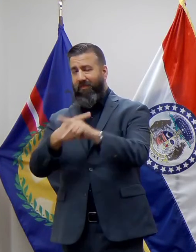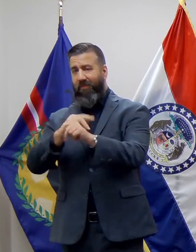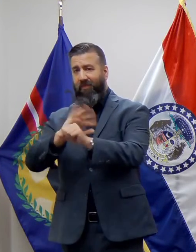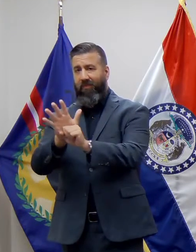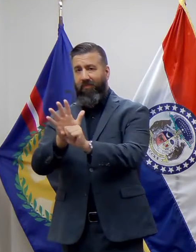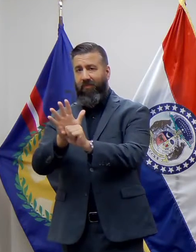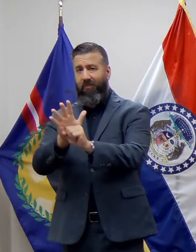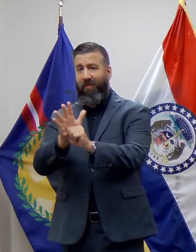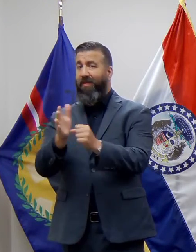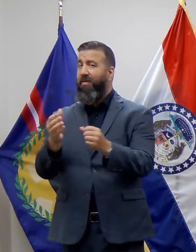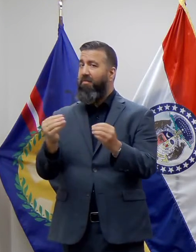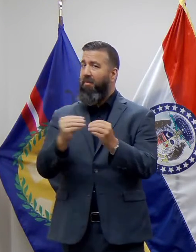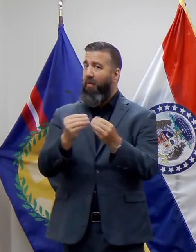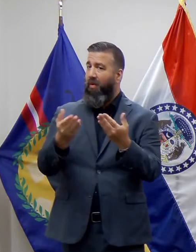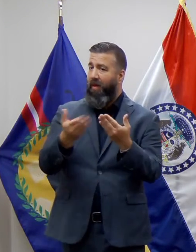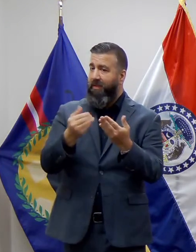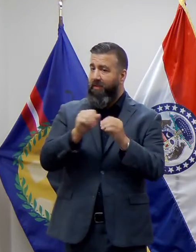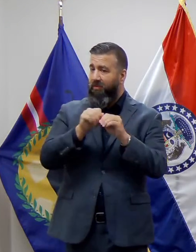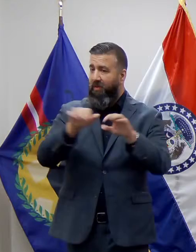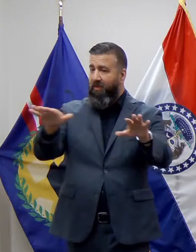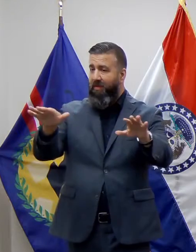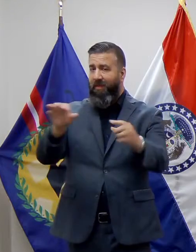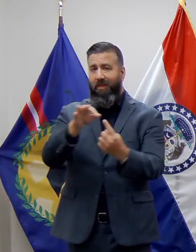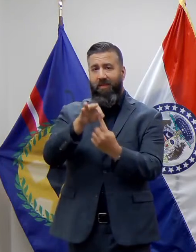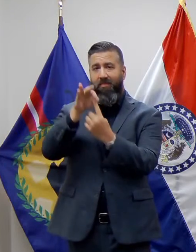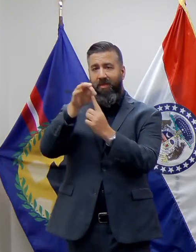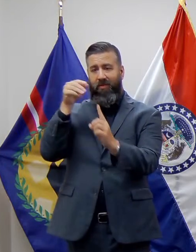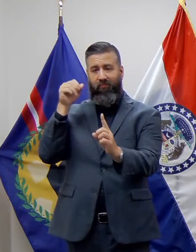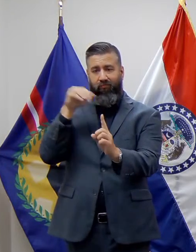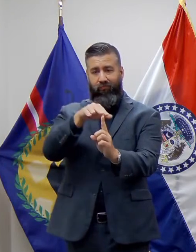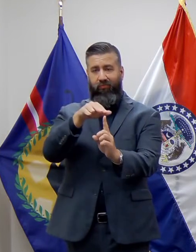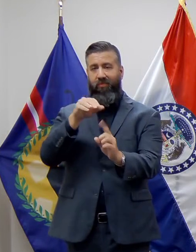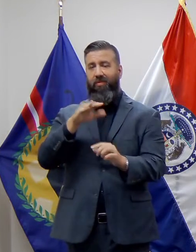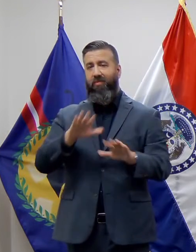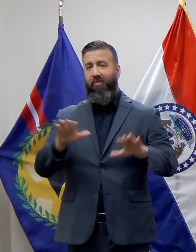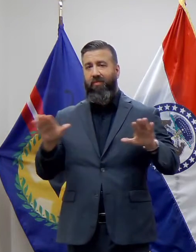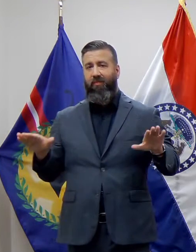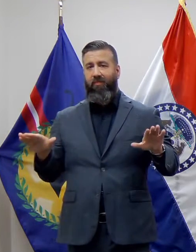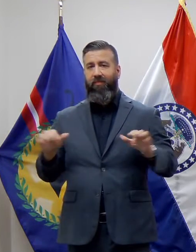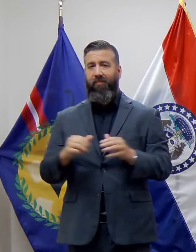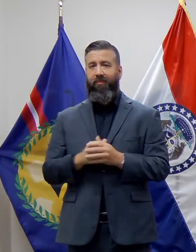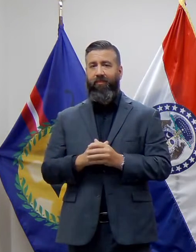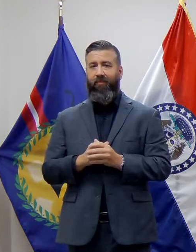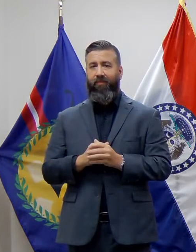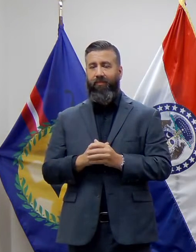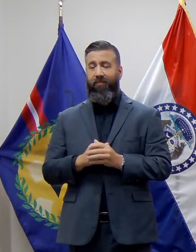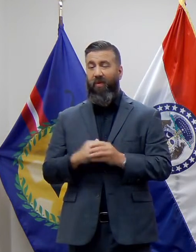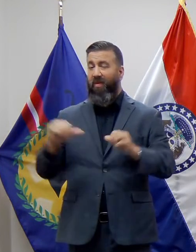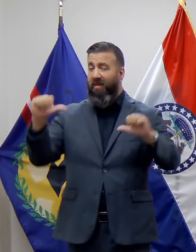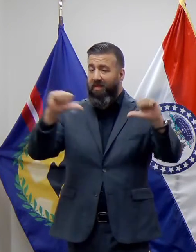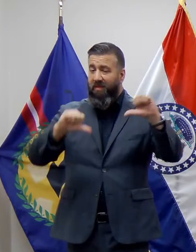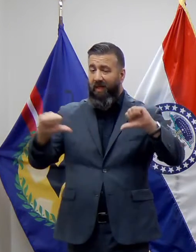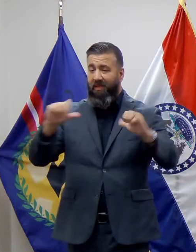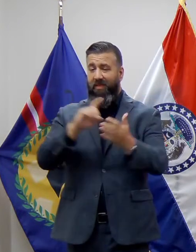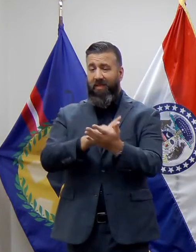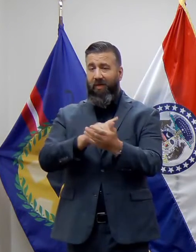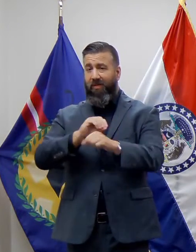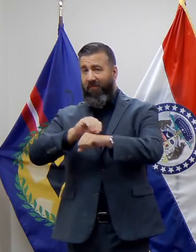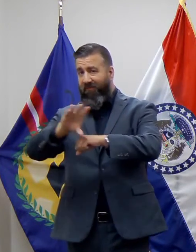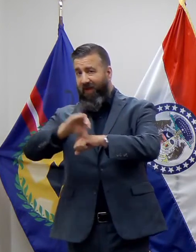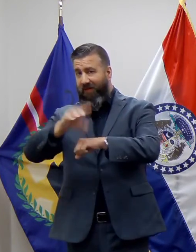easily transmissible, especially to children. And so here's what public health experts are advising for